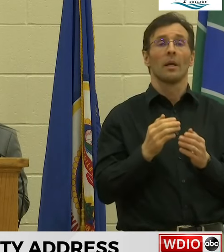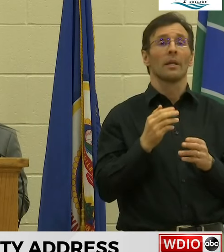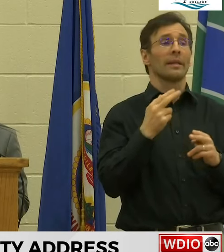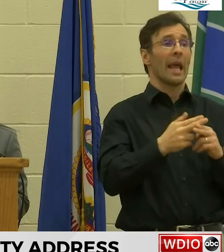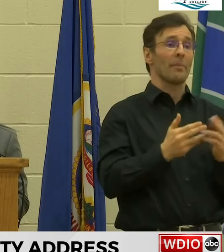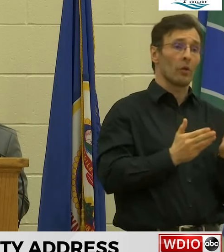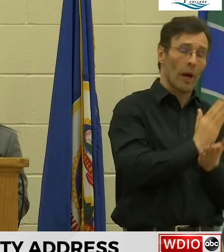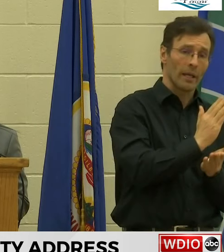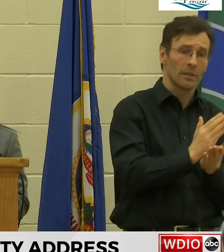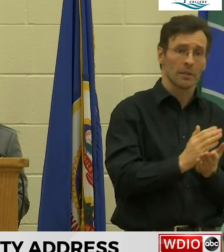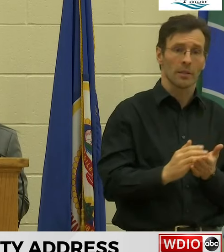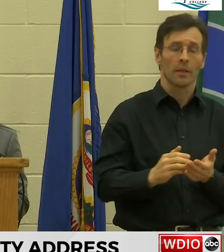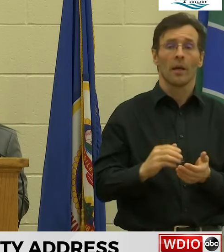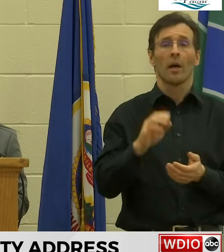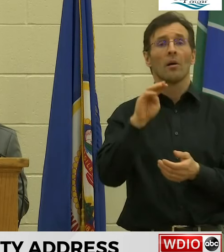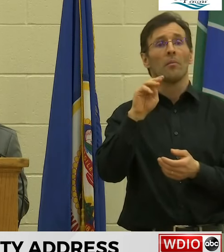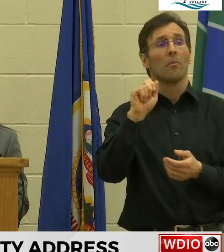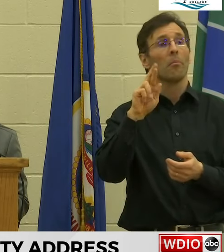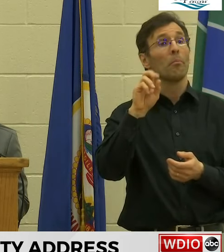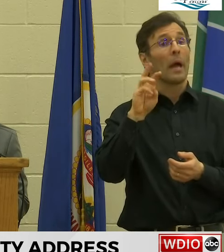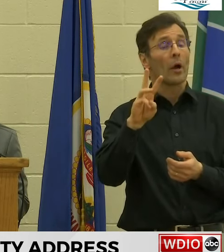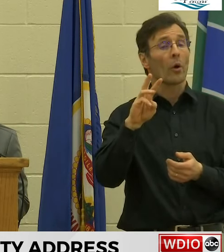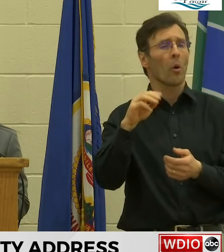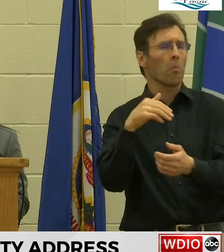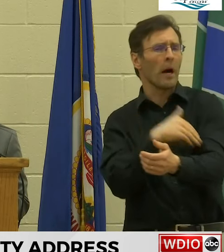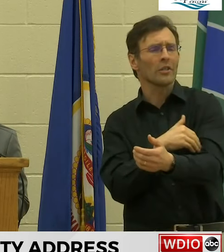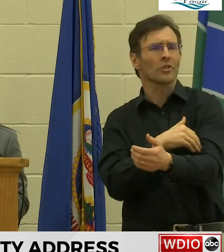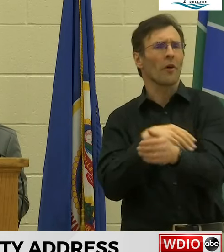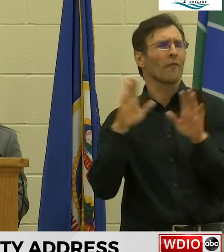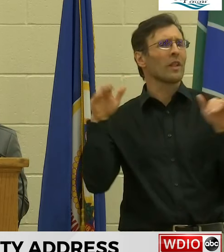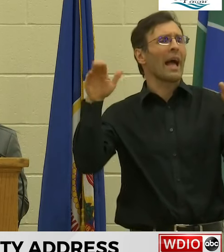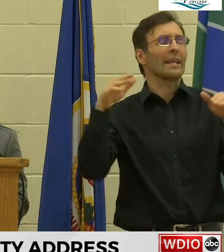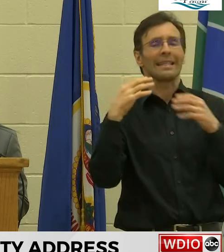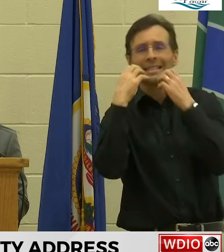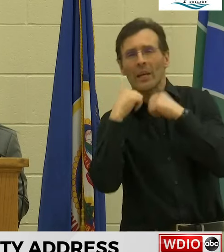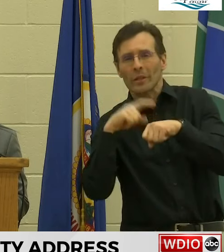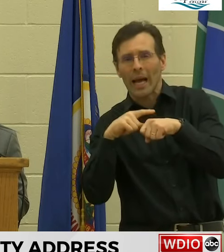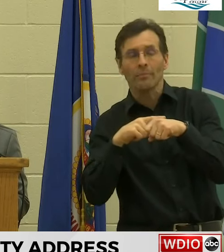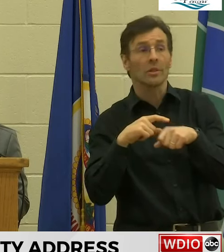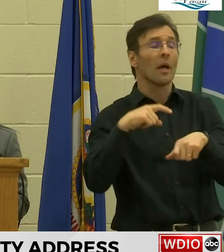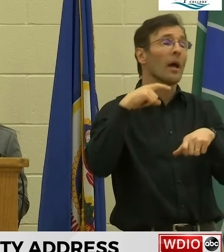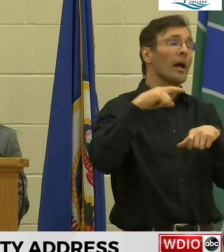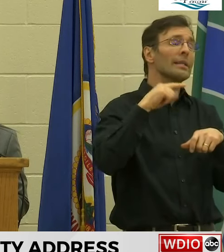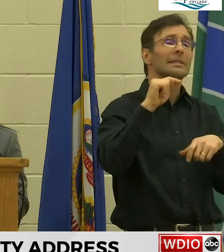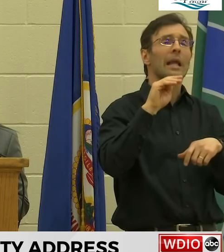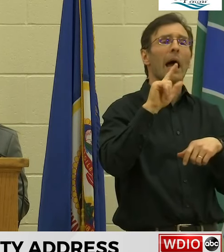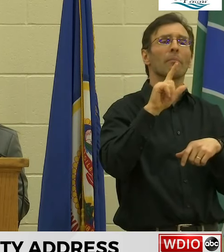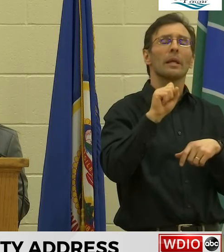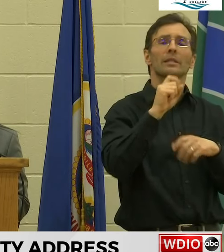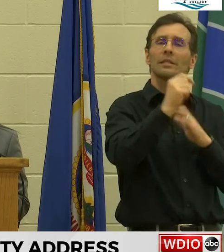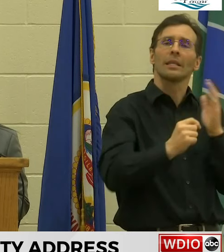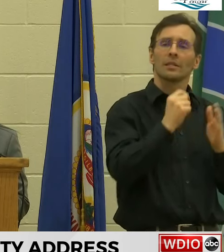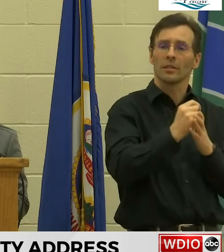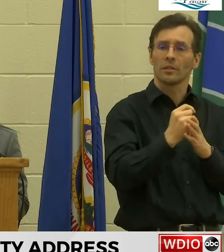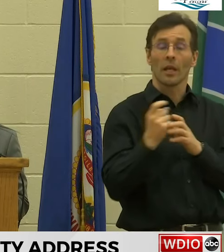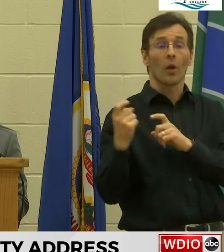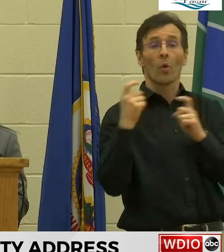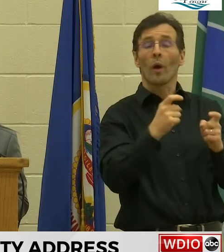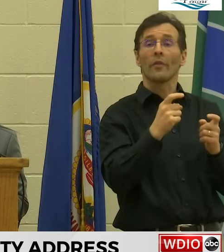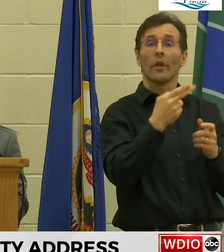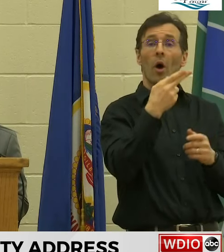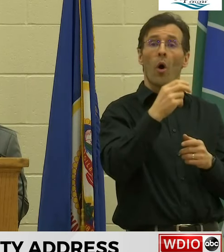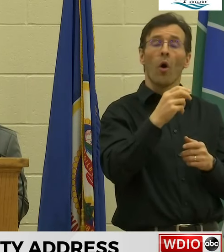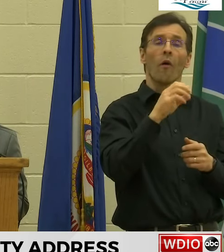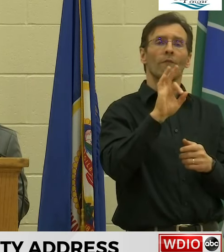Rights, Marrow, Muscle, Flight, and Sacred Times, and Timeless Seasons. Gary was awarded the Holy Prize